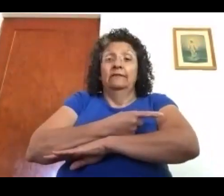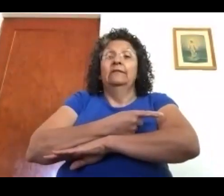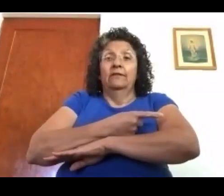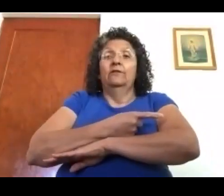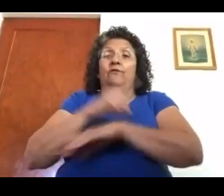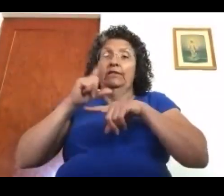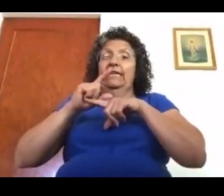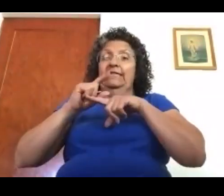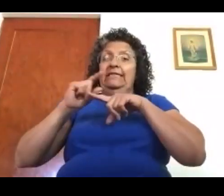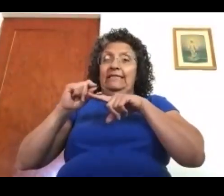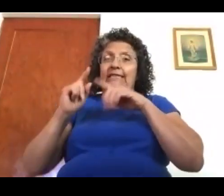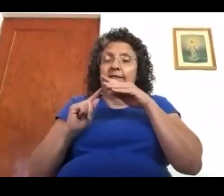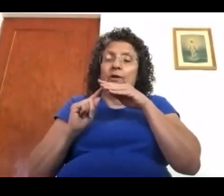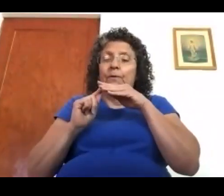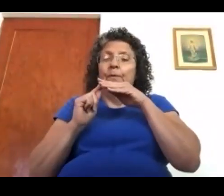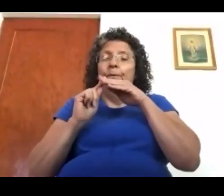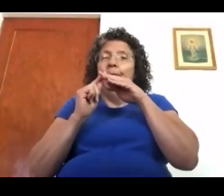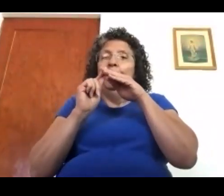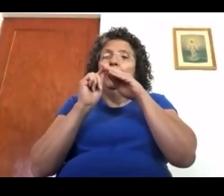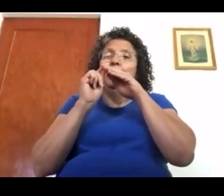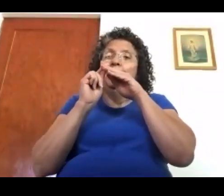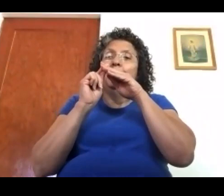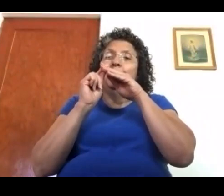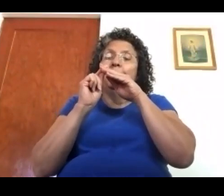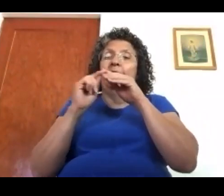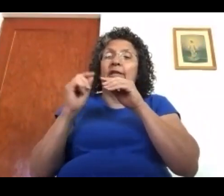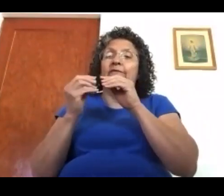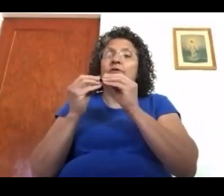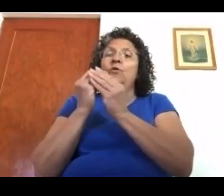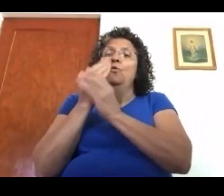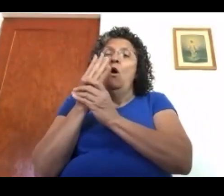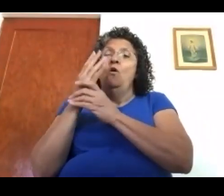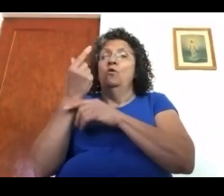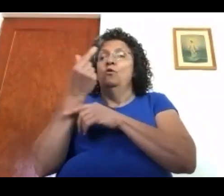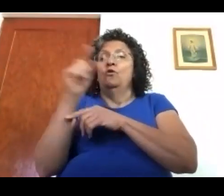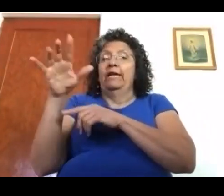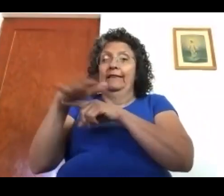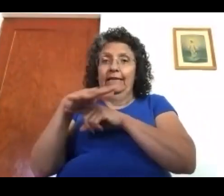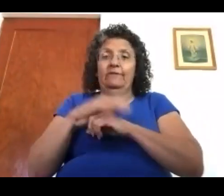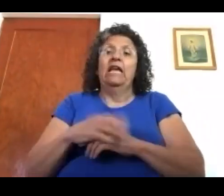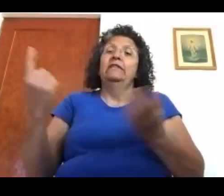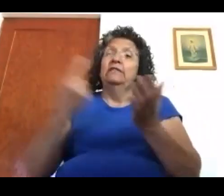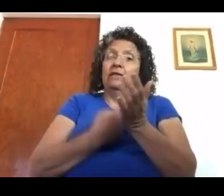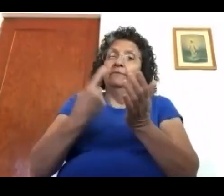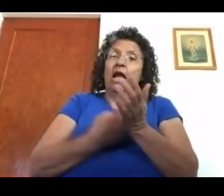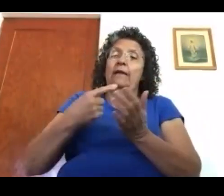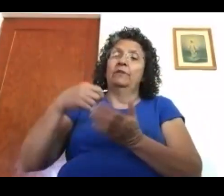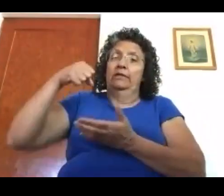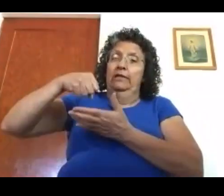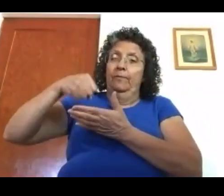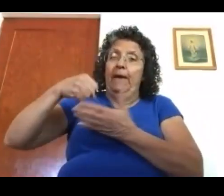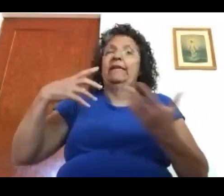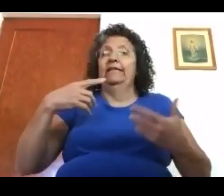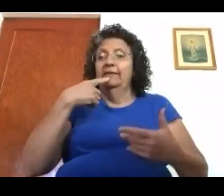and start to show little green leaves. Okay. Now sometimes on a seed packet, it will tell you days